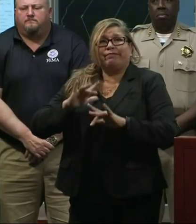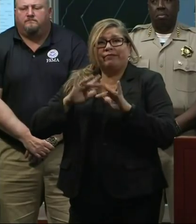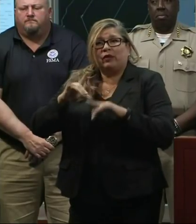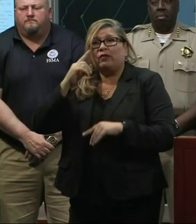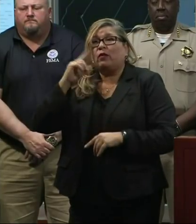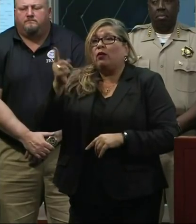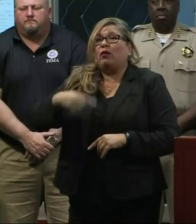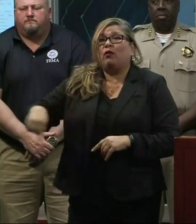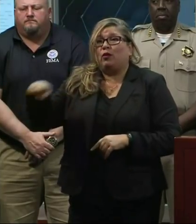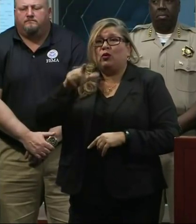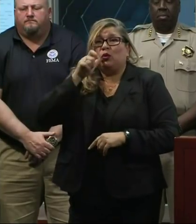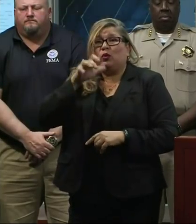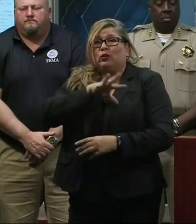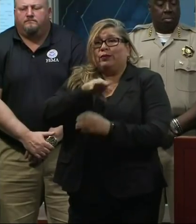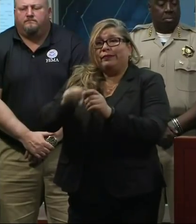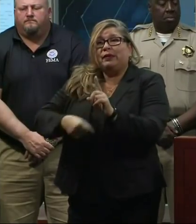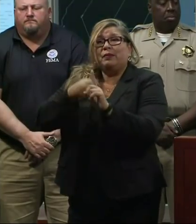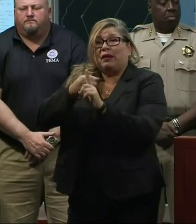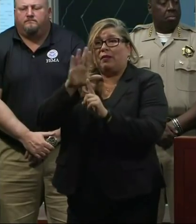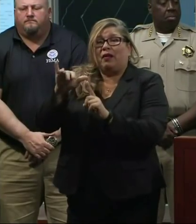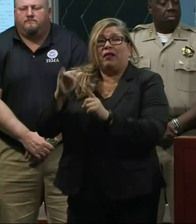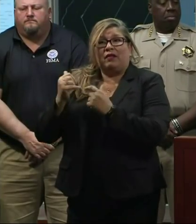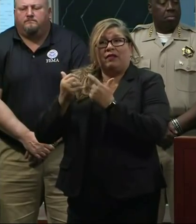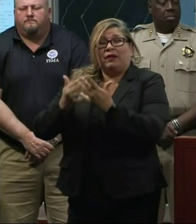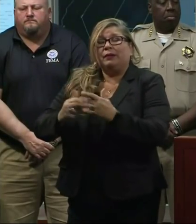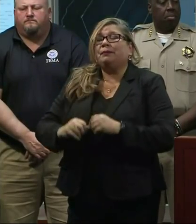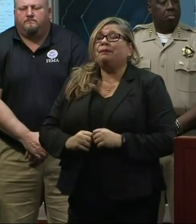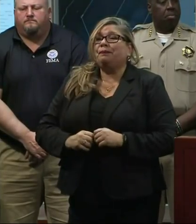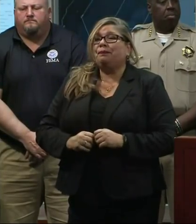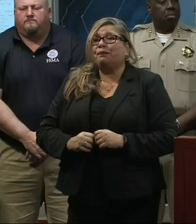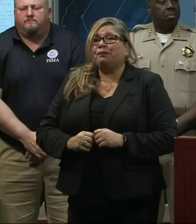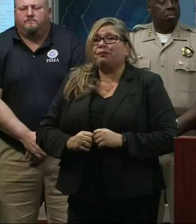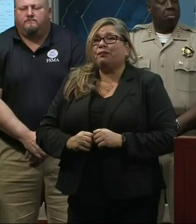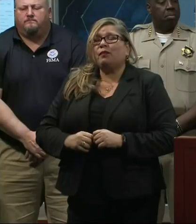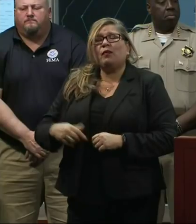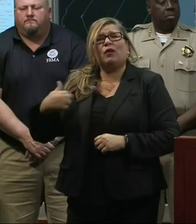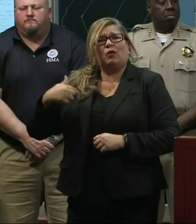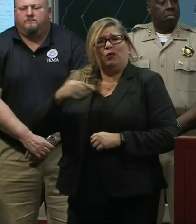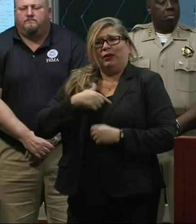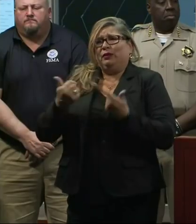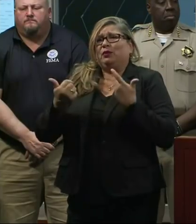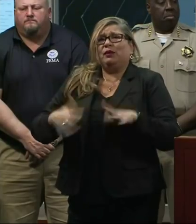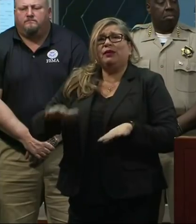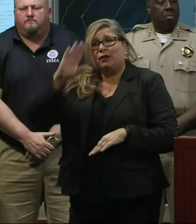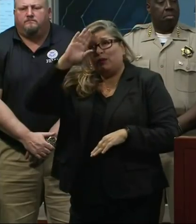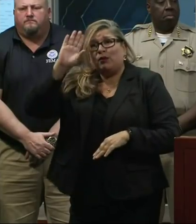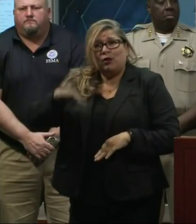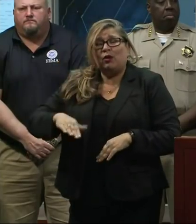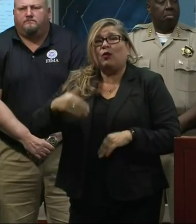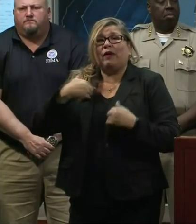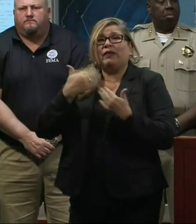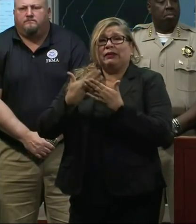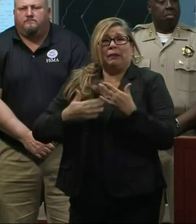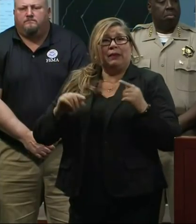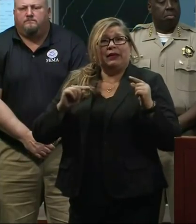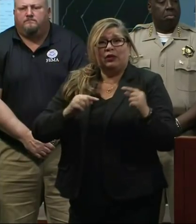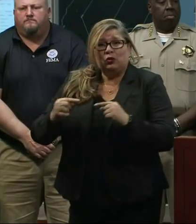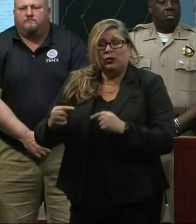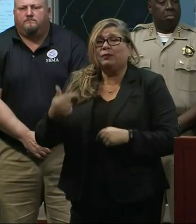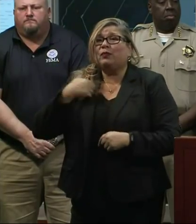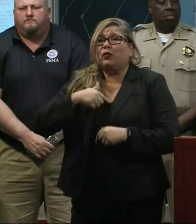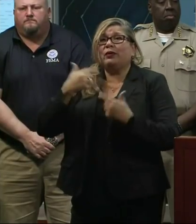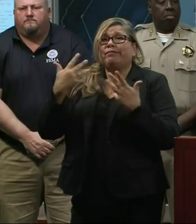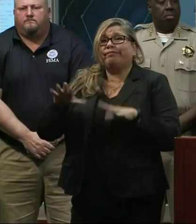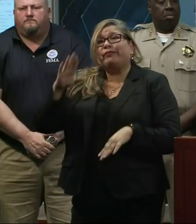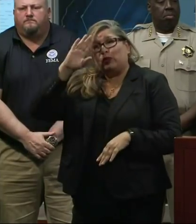who has been infected by this and impacted. We know that there have been injuries, and we know that there